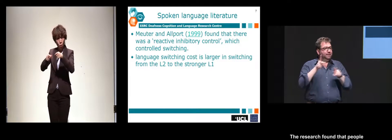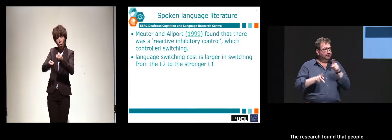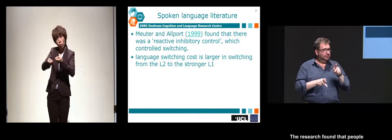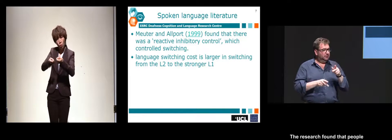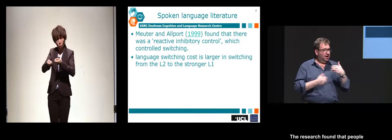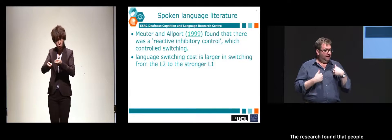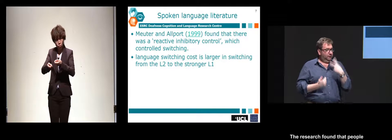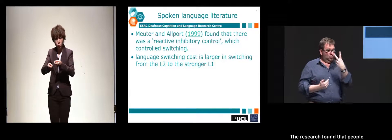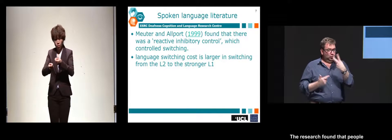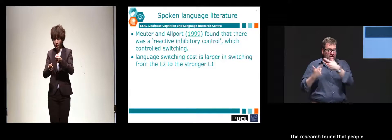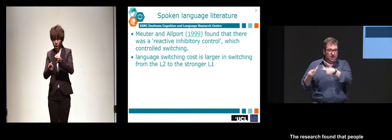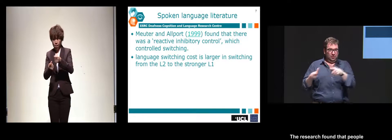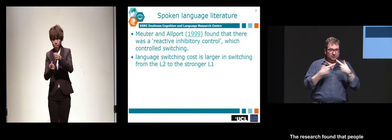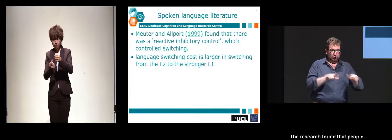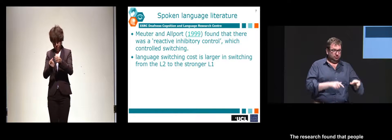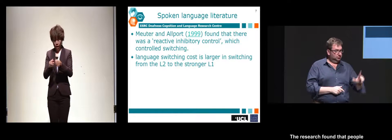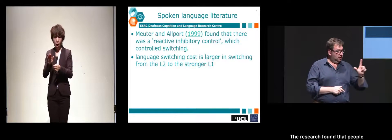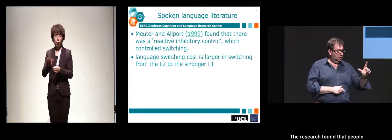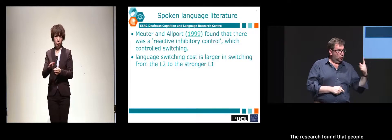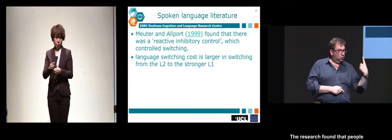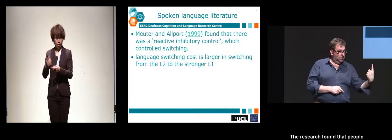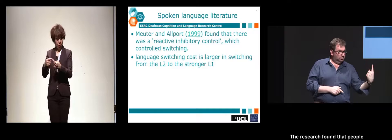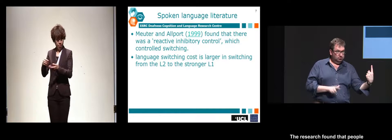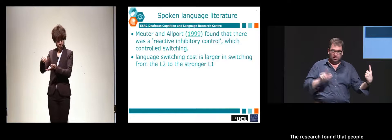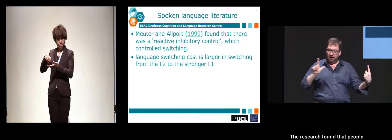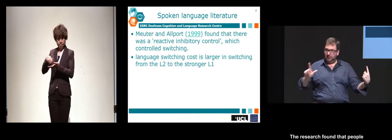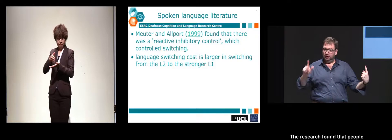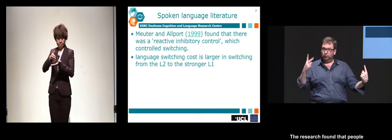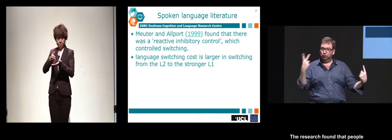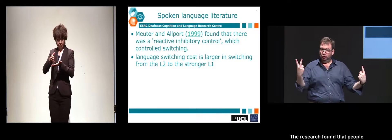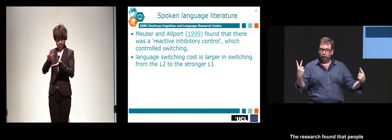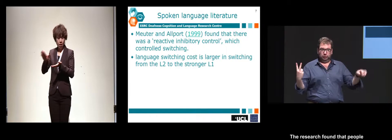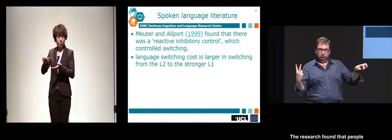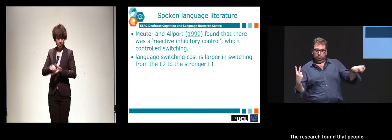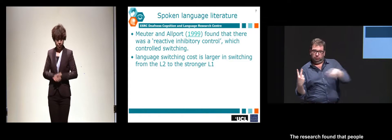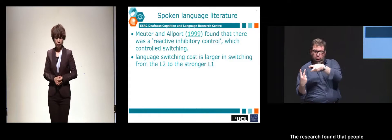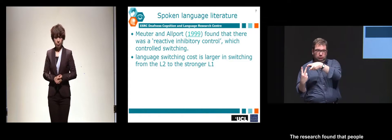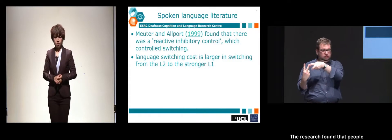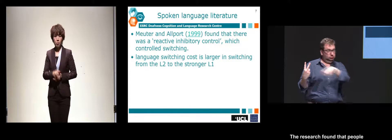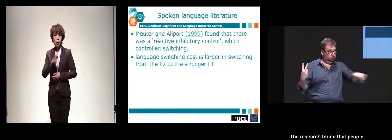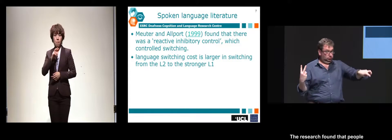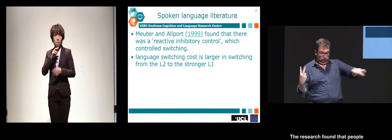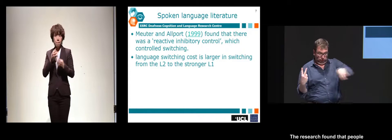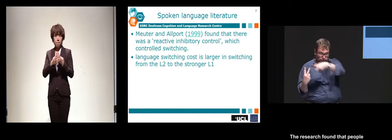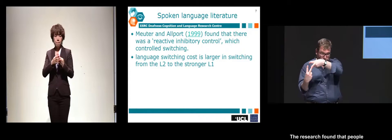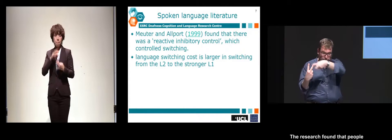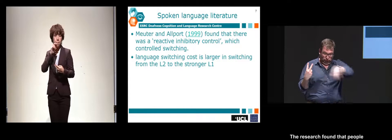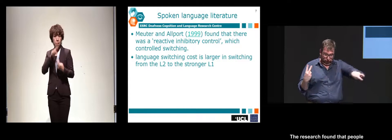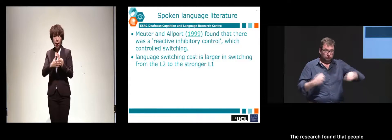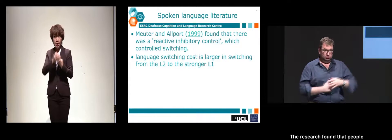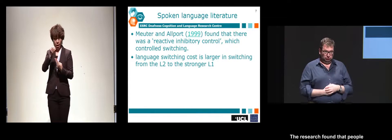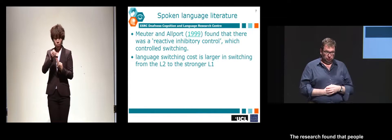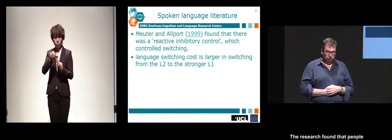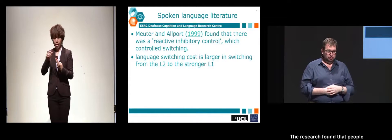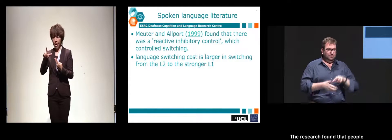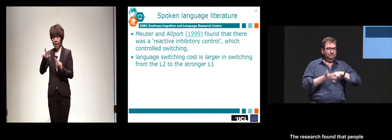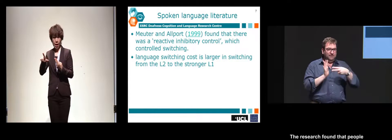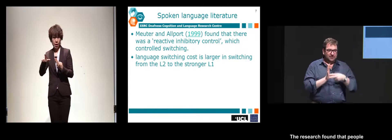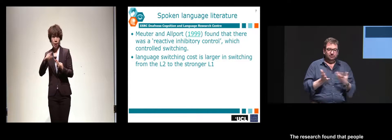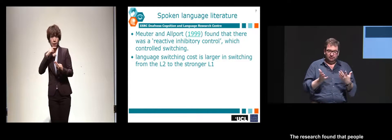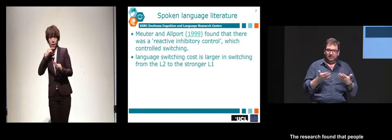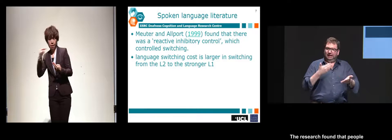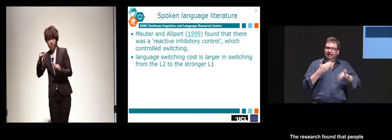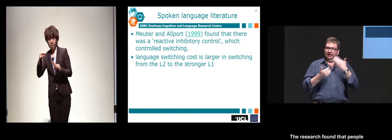Their research found that people who are bilingual in L1 and L2,